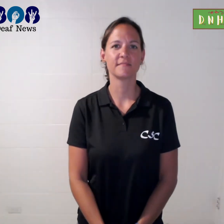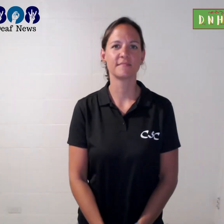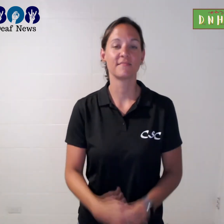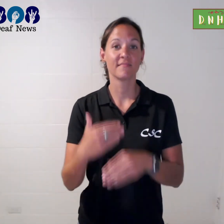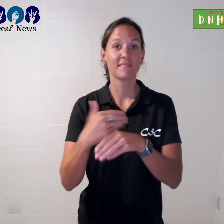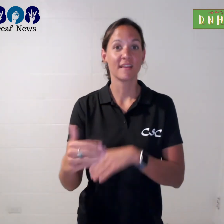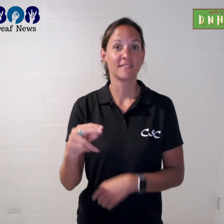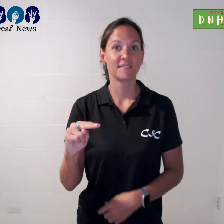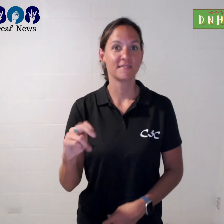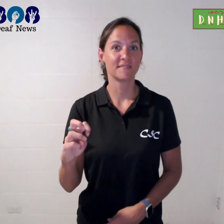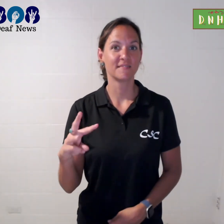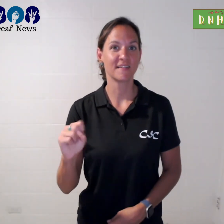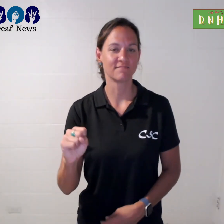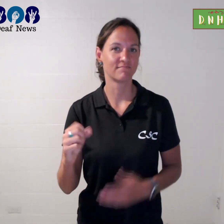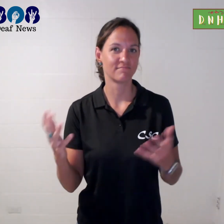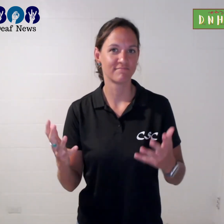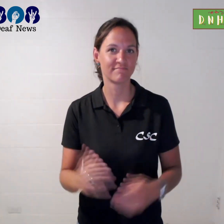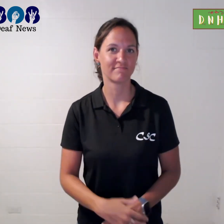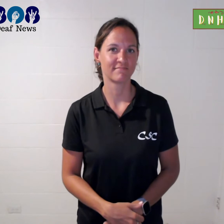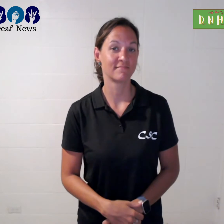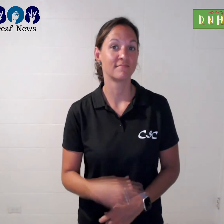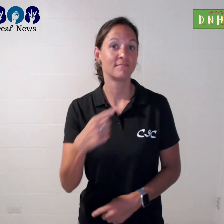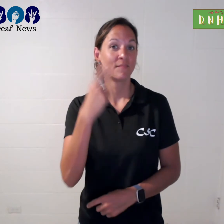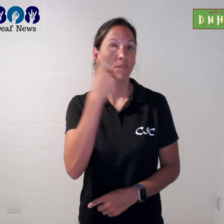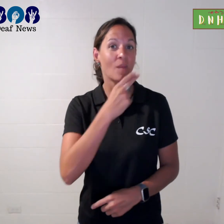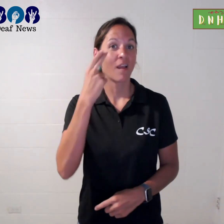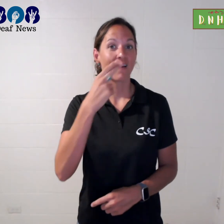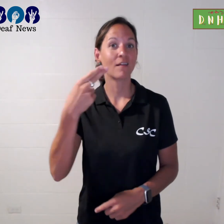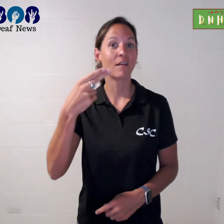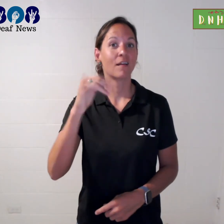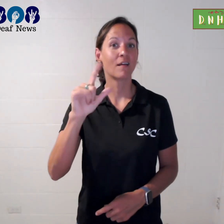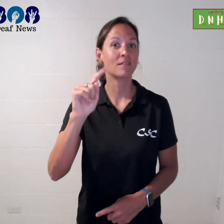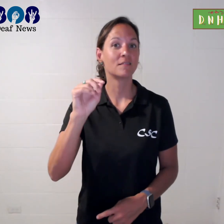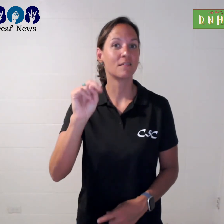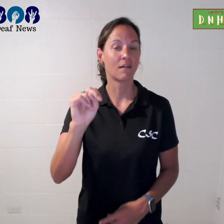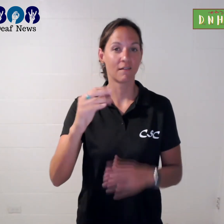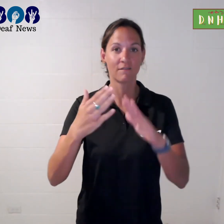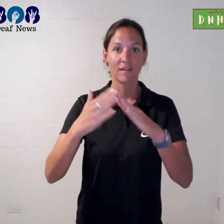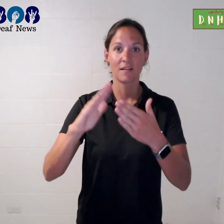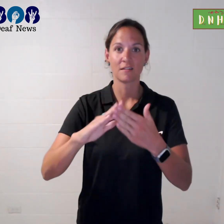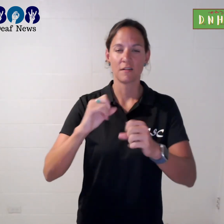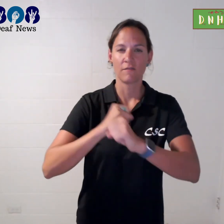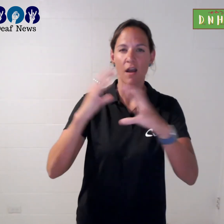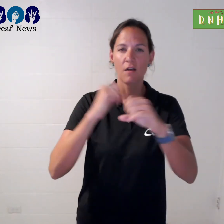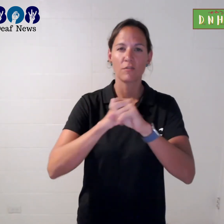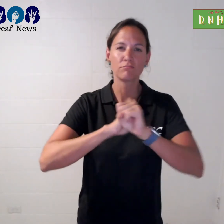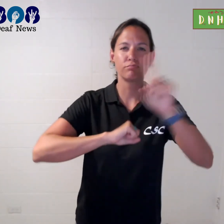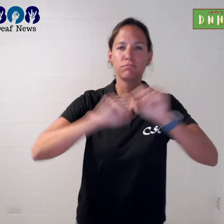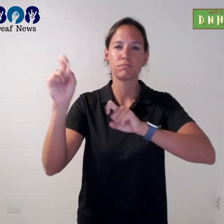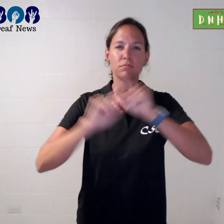The next segment of the news is about Hawaii Hilton Village fireworks show.